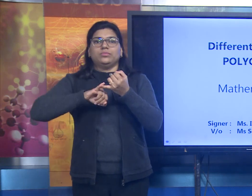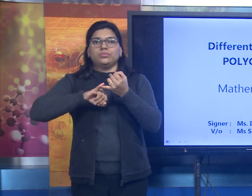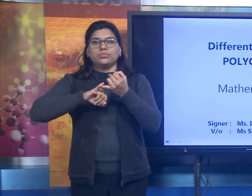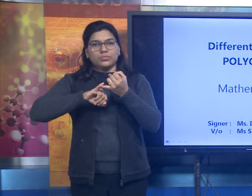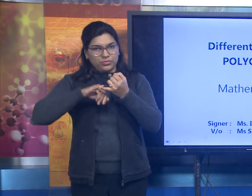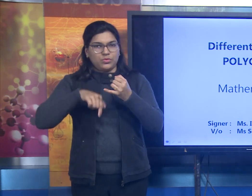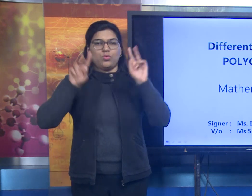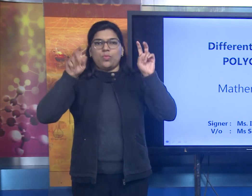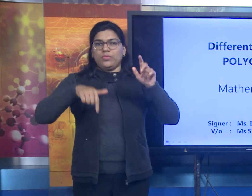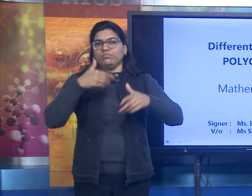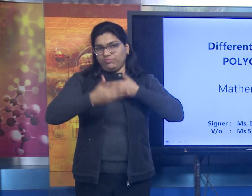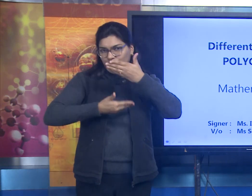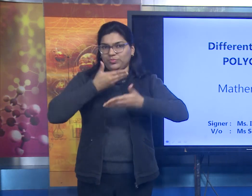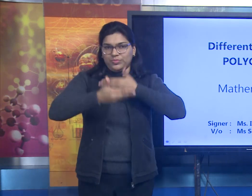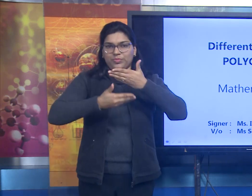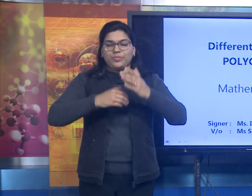polygons. So this is our today's topic.